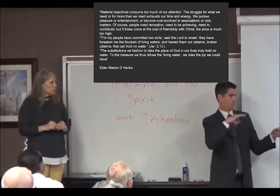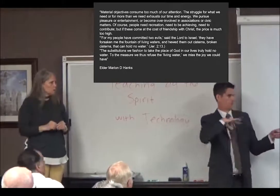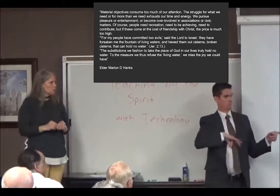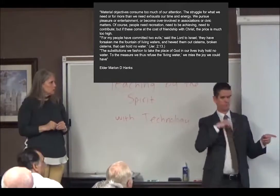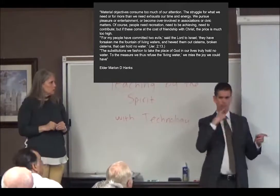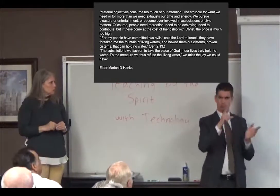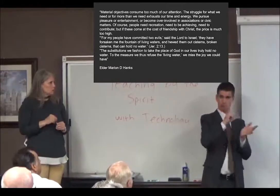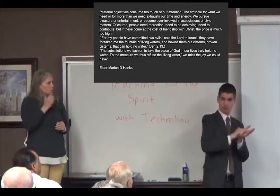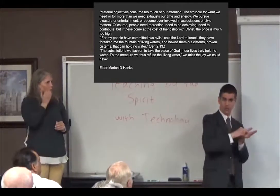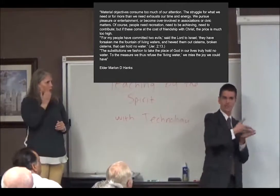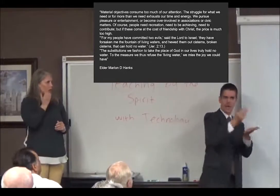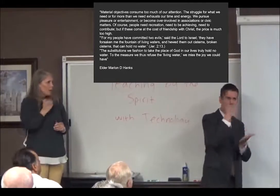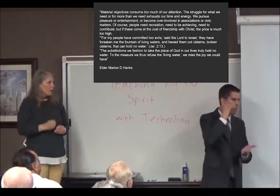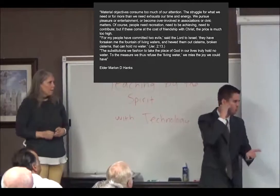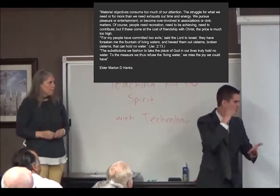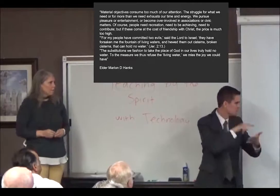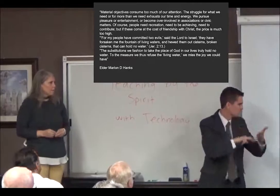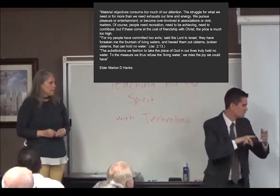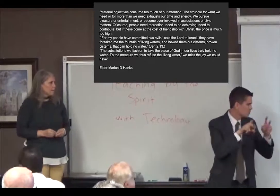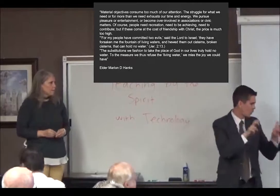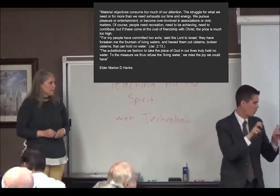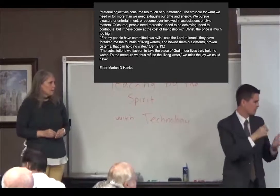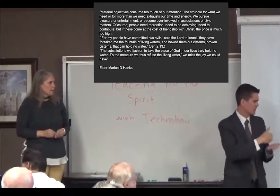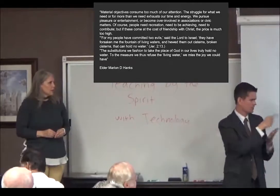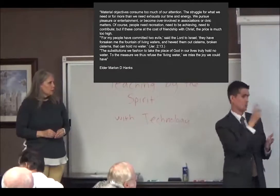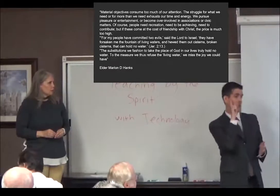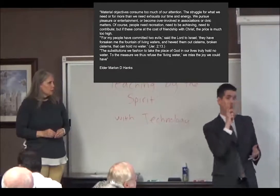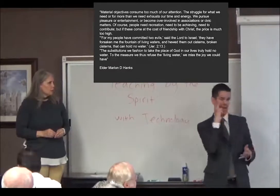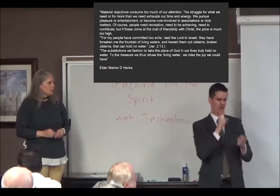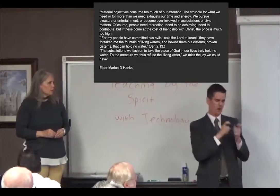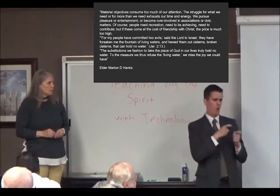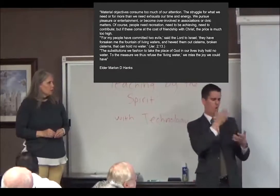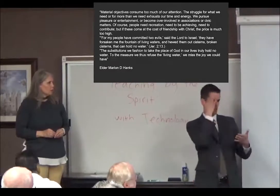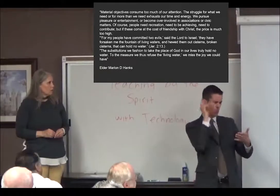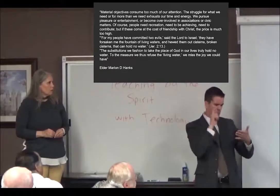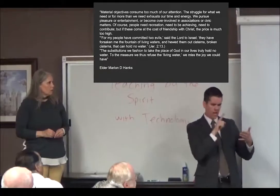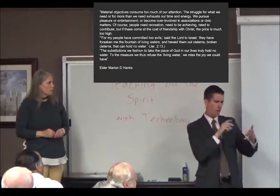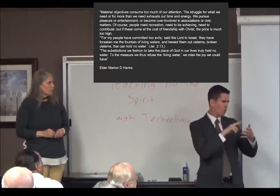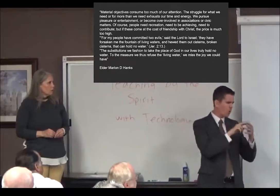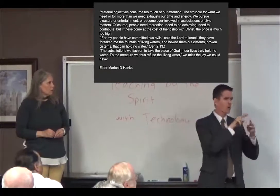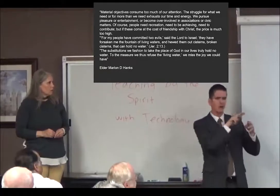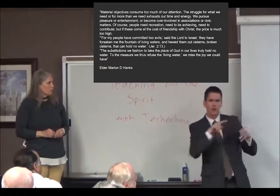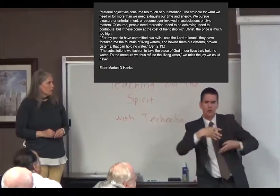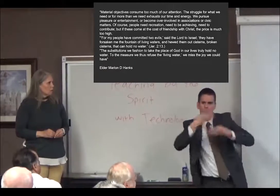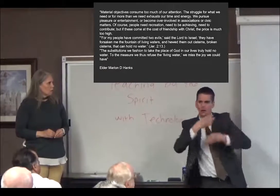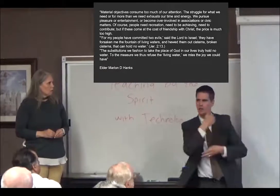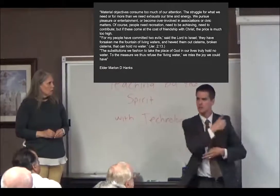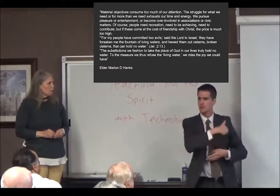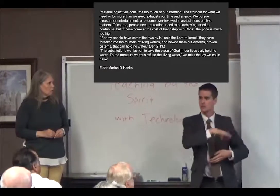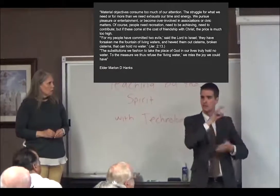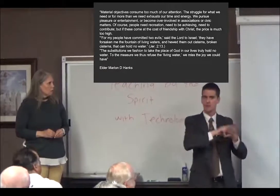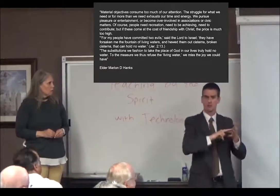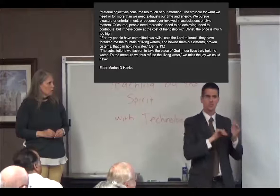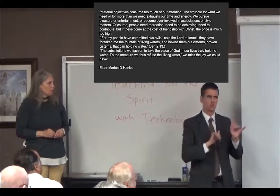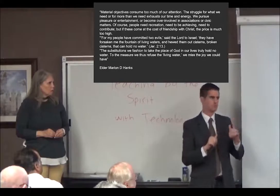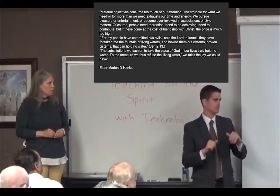can get to know what their eyes can see. Yeah, like what this gentleman said, where you print it so that they can take it home and they can